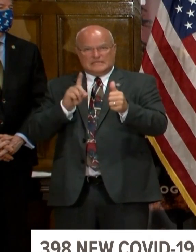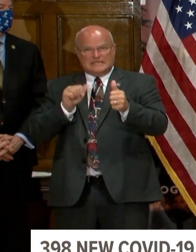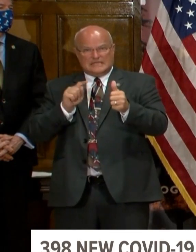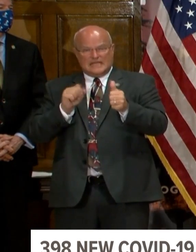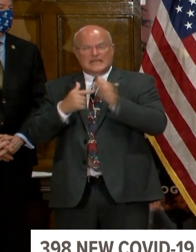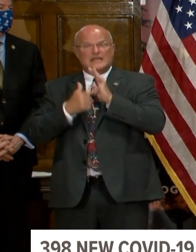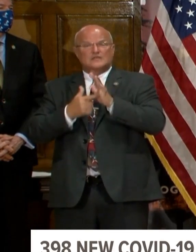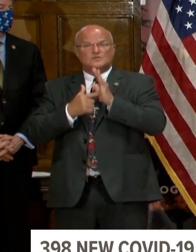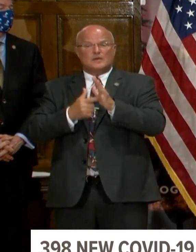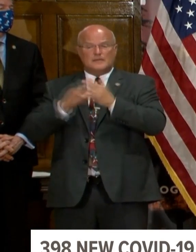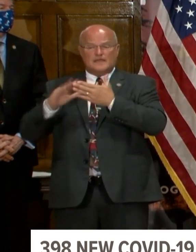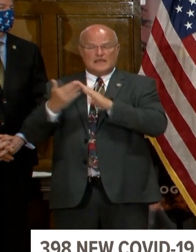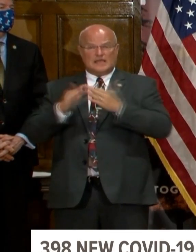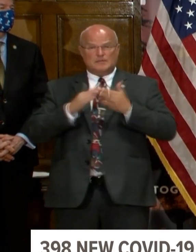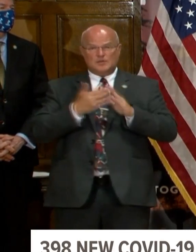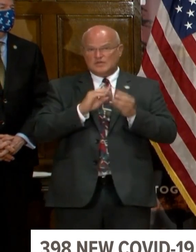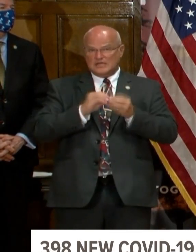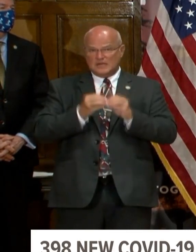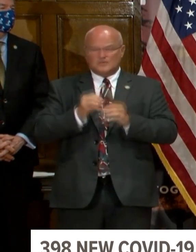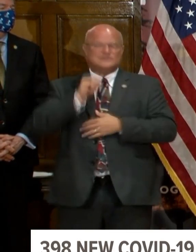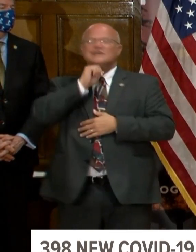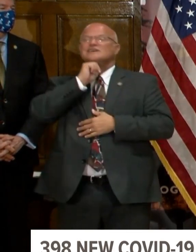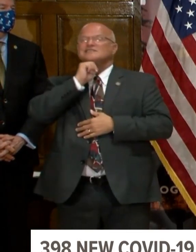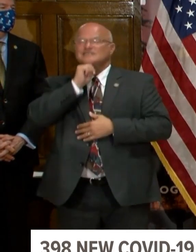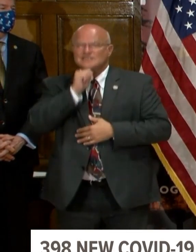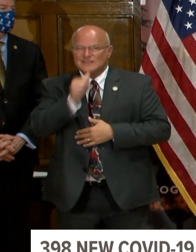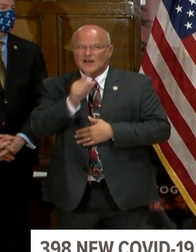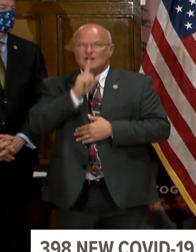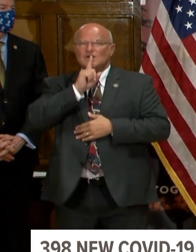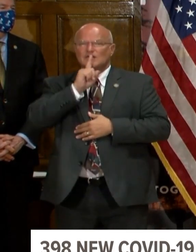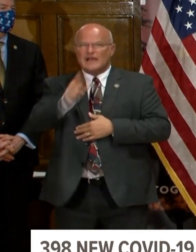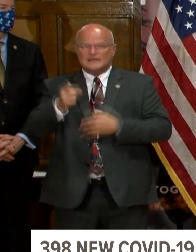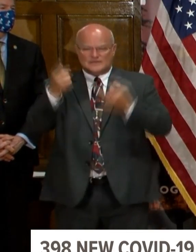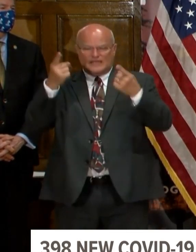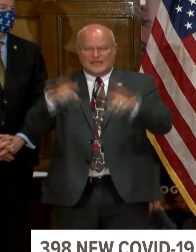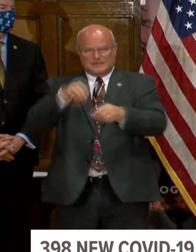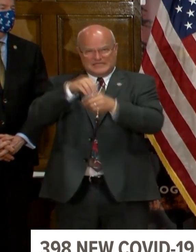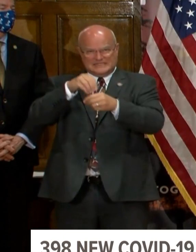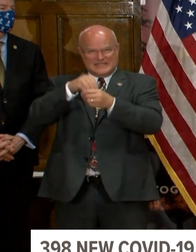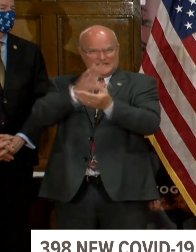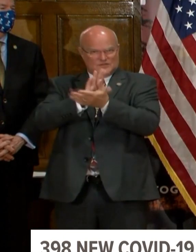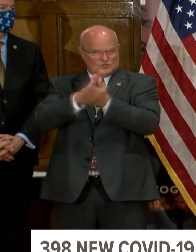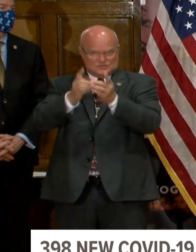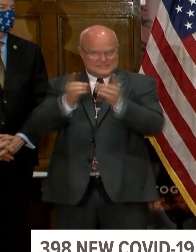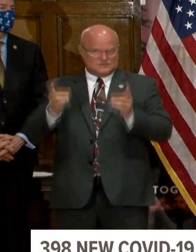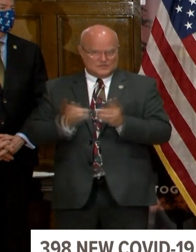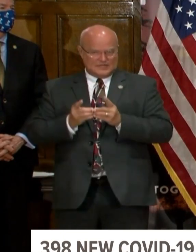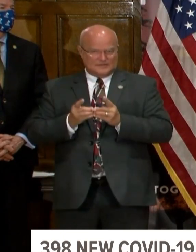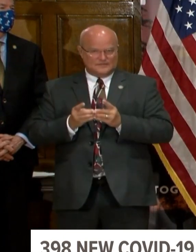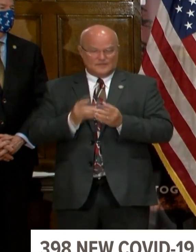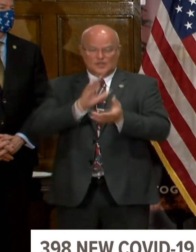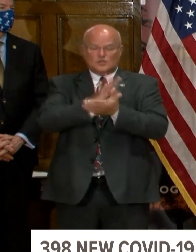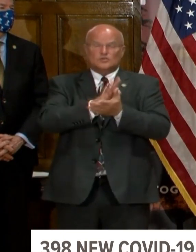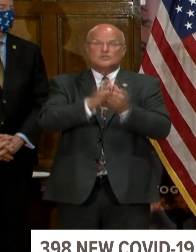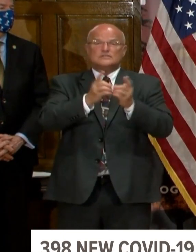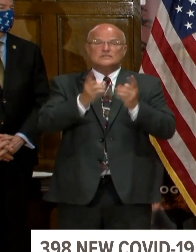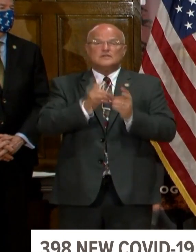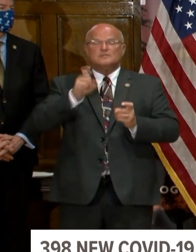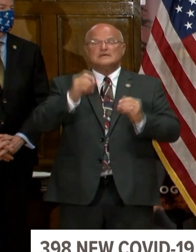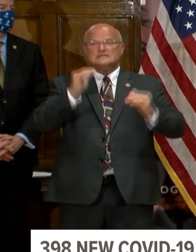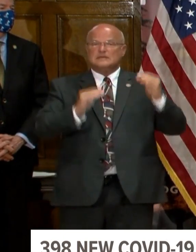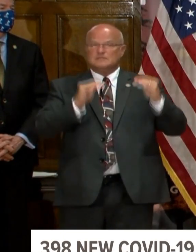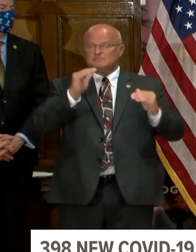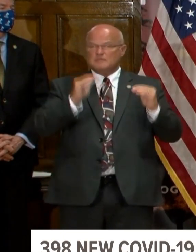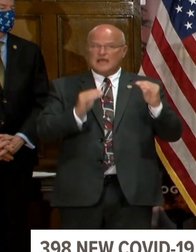it's representing the community numbers, not what is actually going on inside the school district. School districts have to